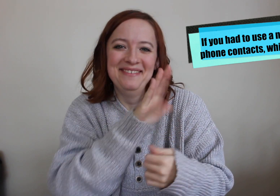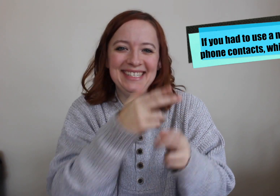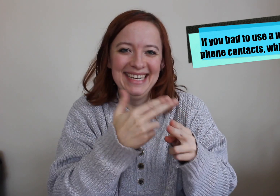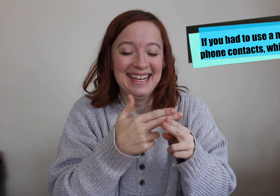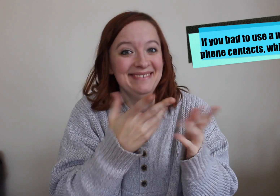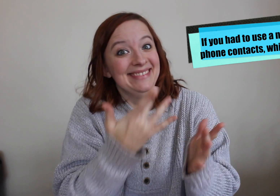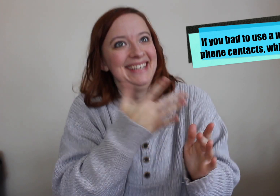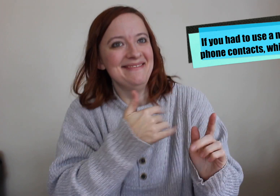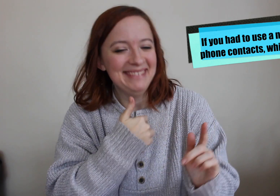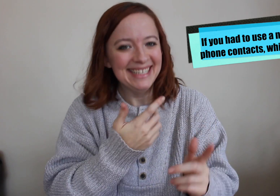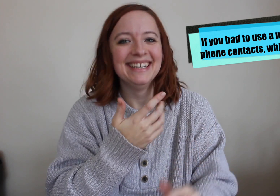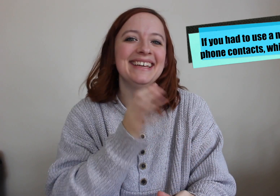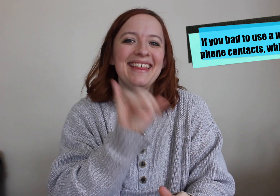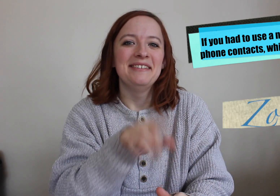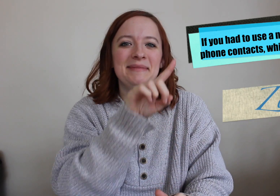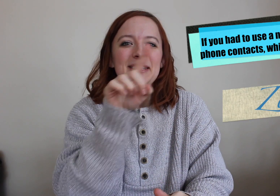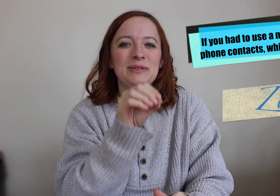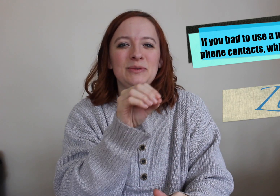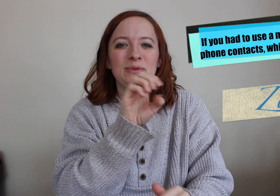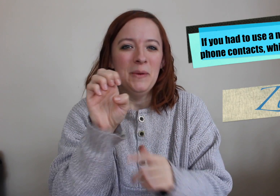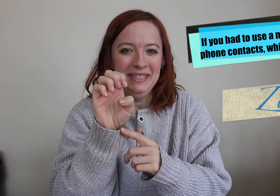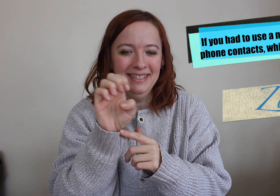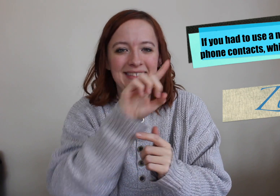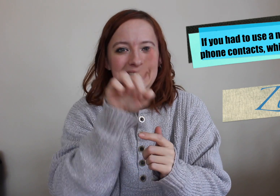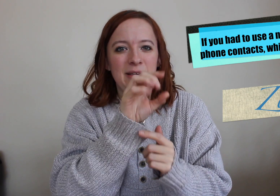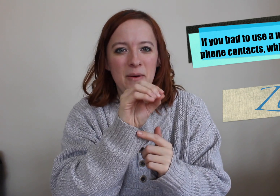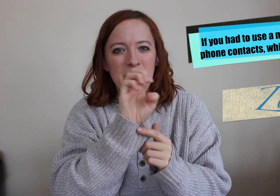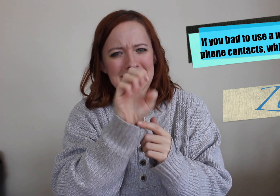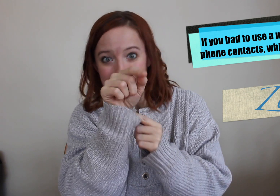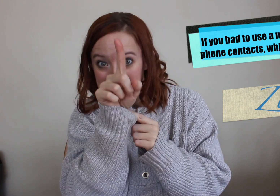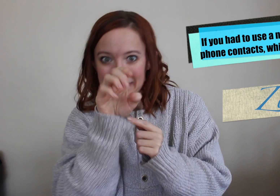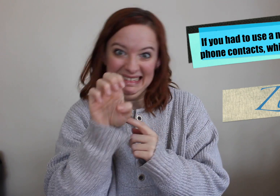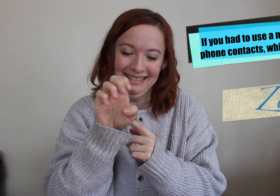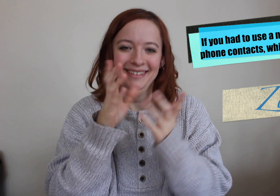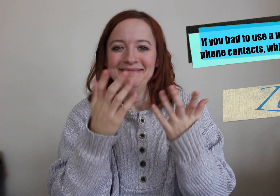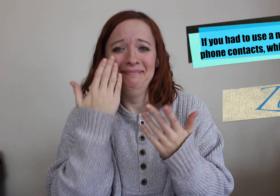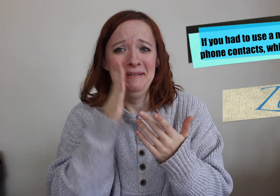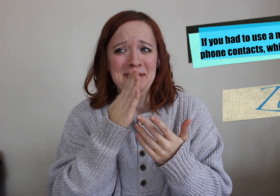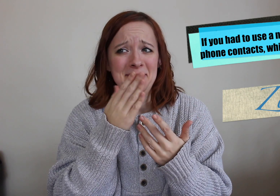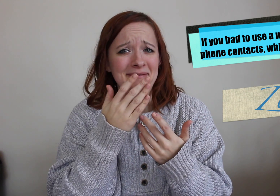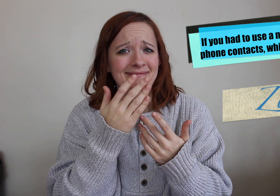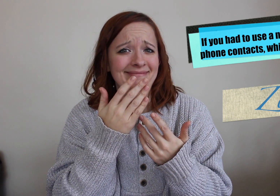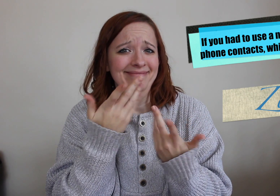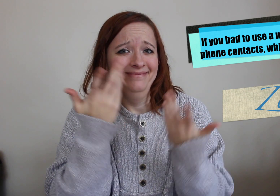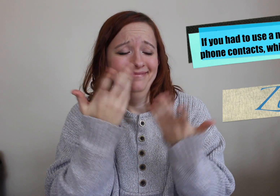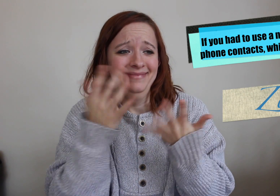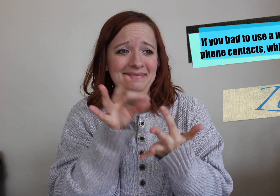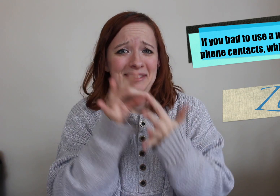texted me, and so I have her name, lucky me, and that is Zoe. It's Z-O-E with an accent E. I don't